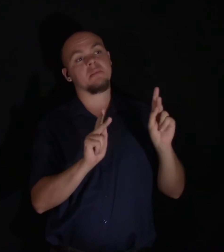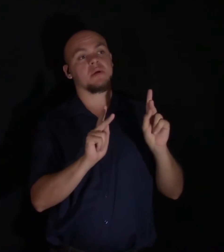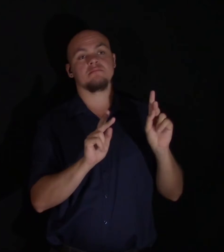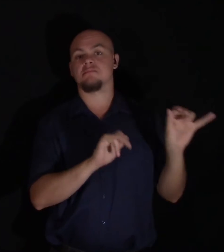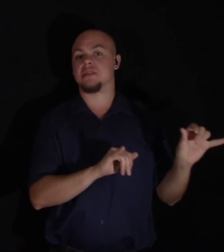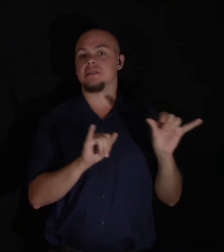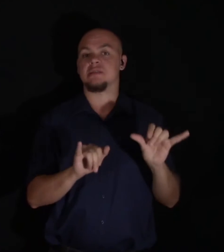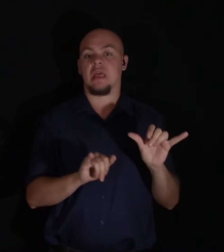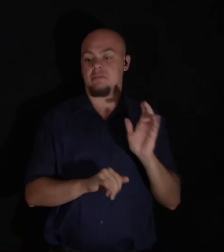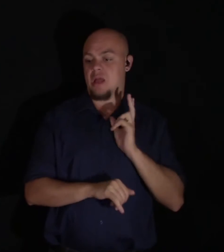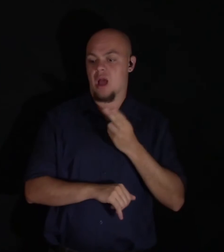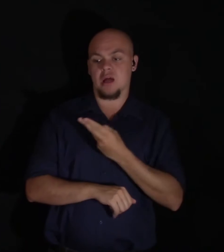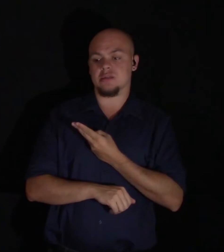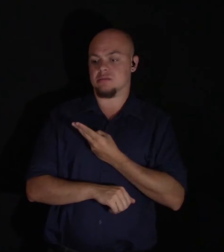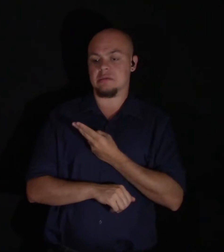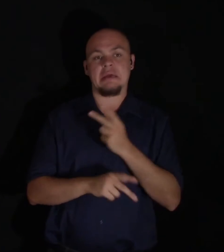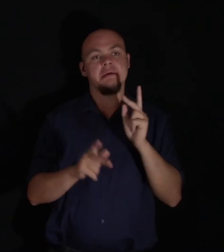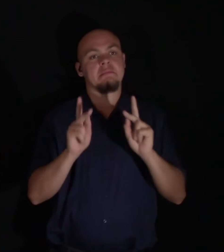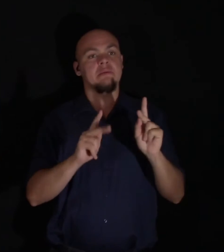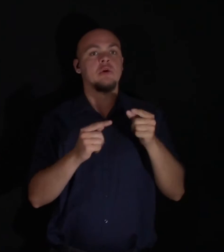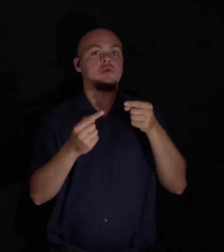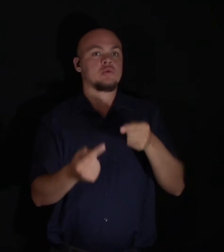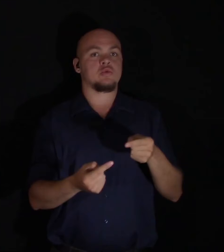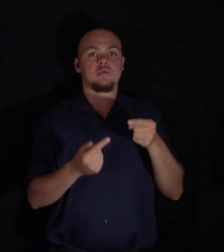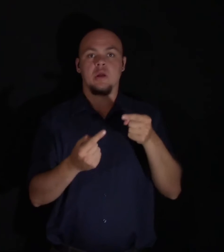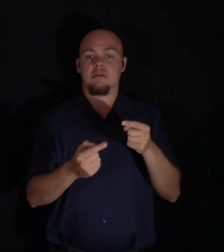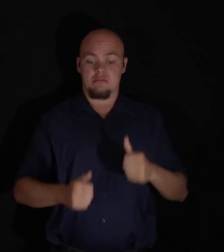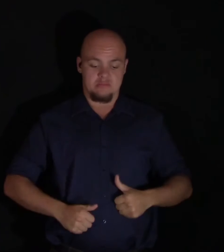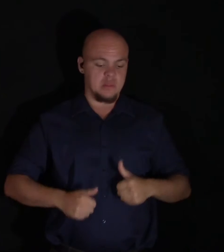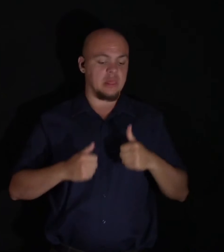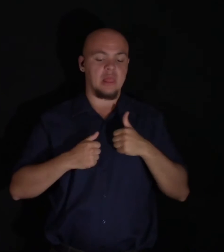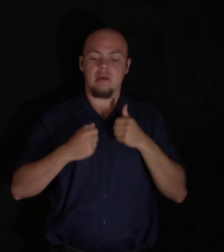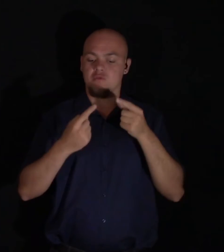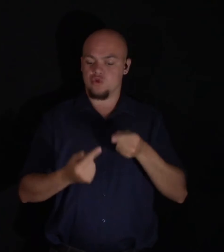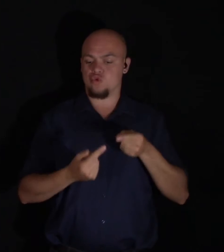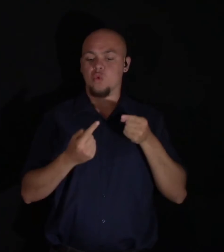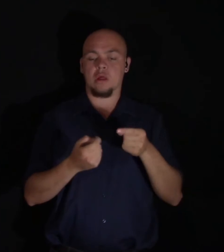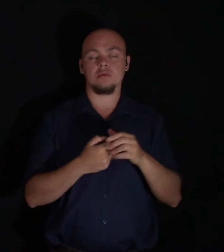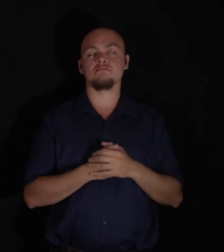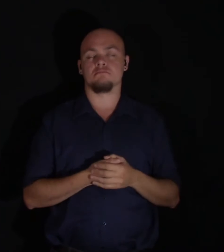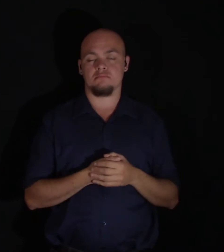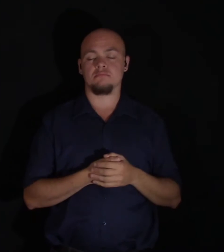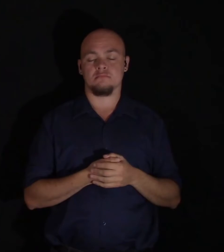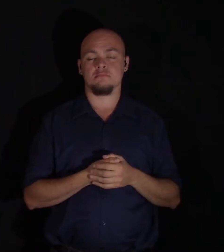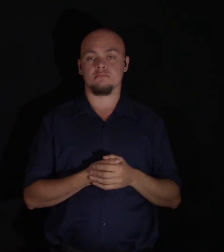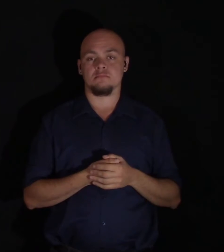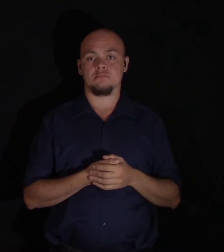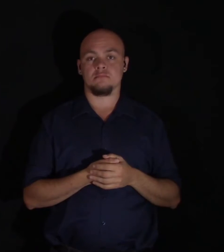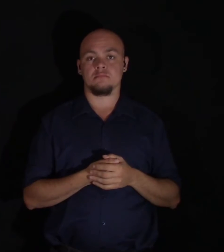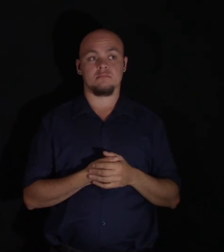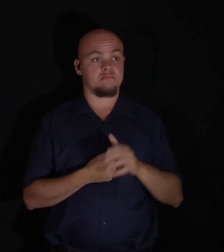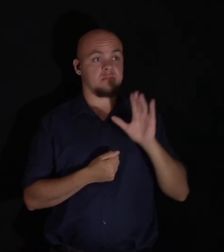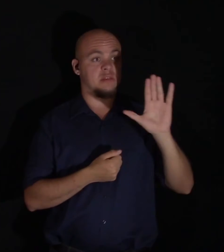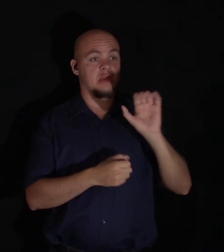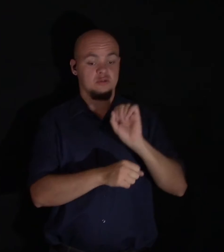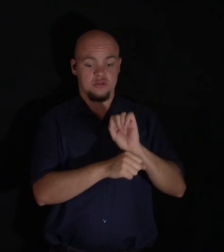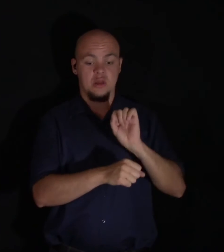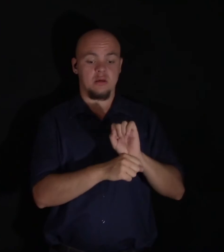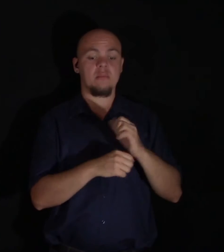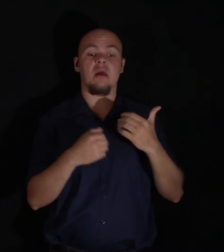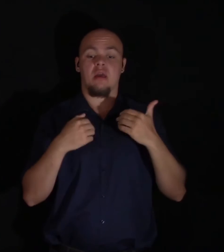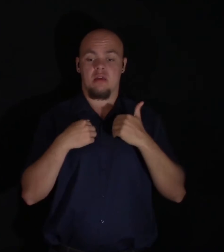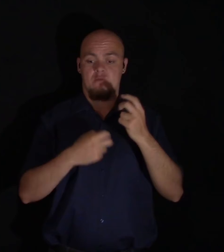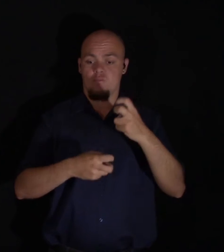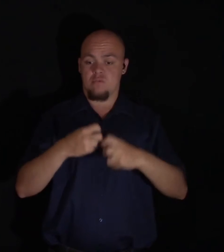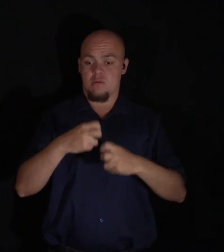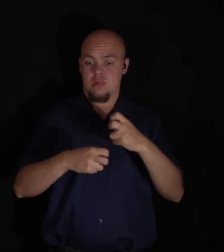who struggle in life, who have difficulties as a result of what they do, who in